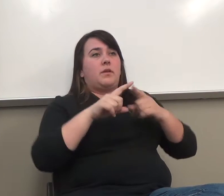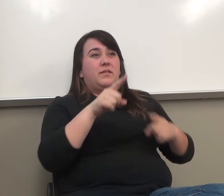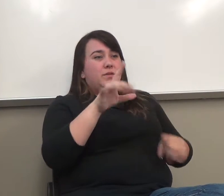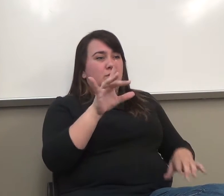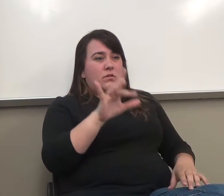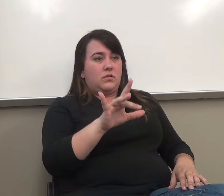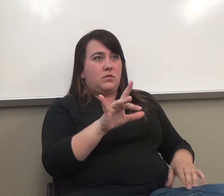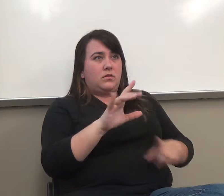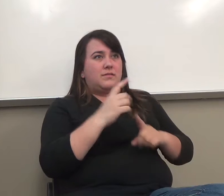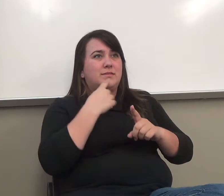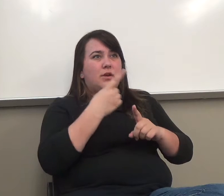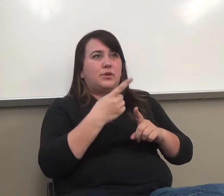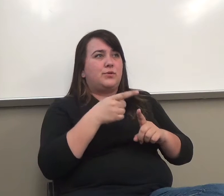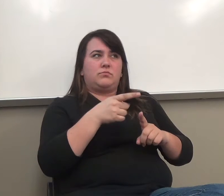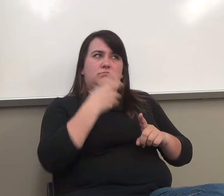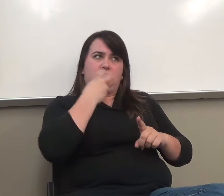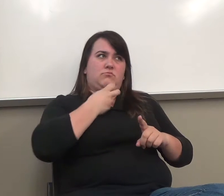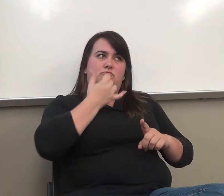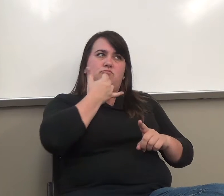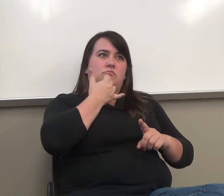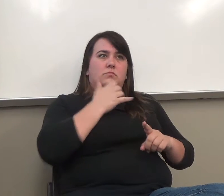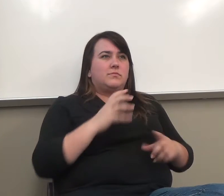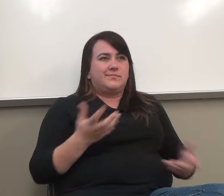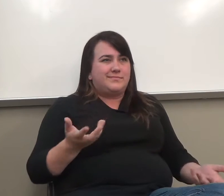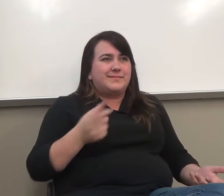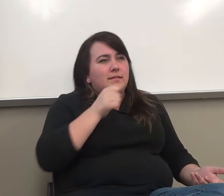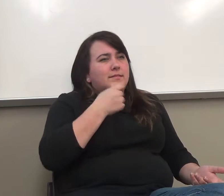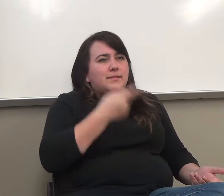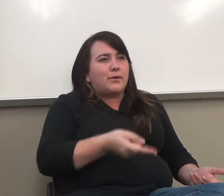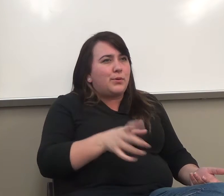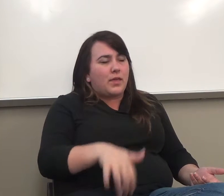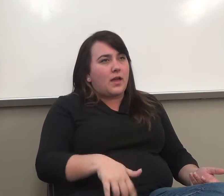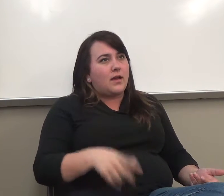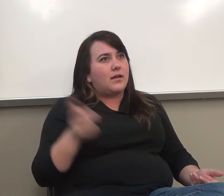Miss Penny's pronunciation error. And what it's going to do is, okay, you can